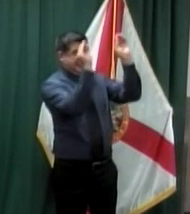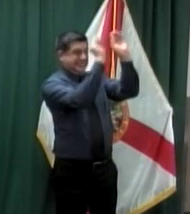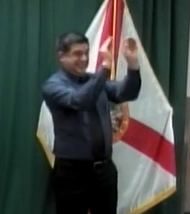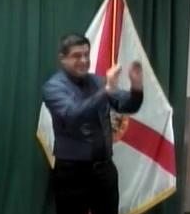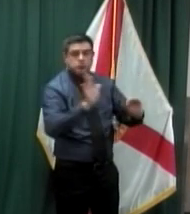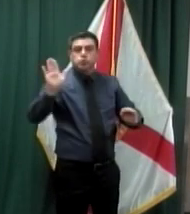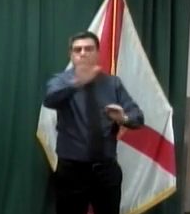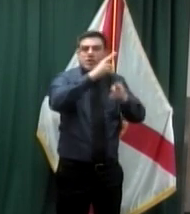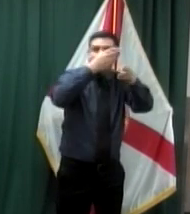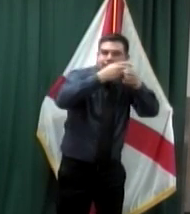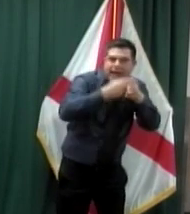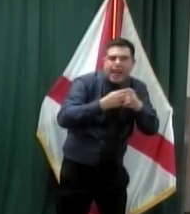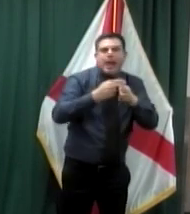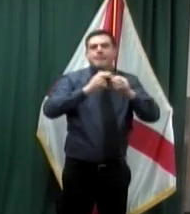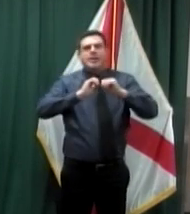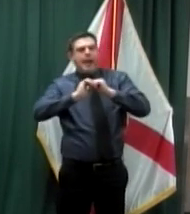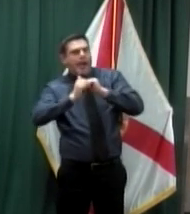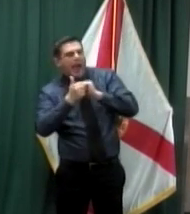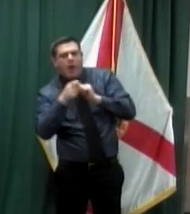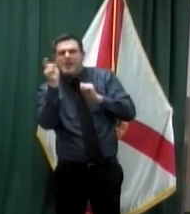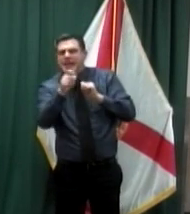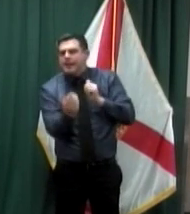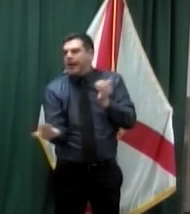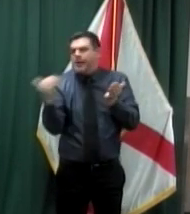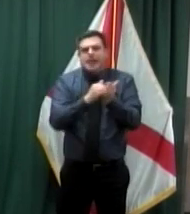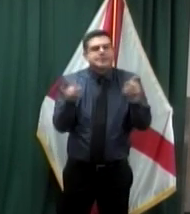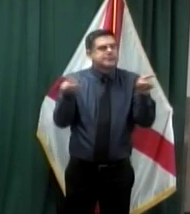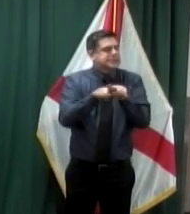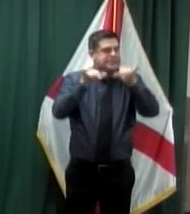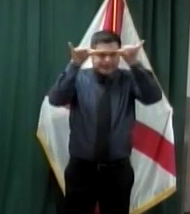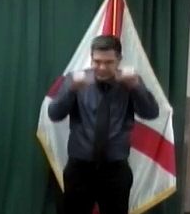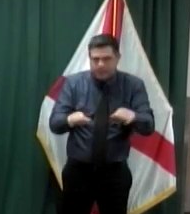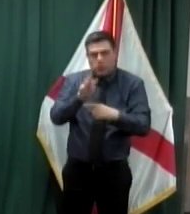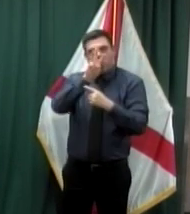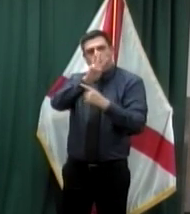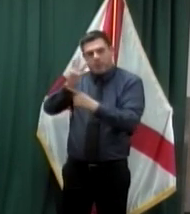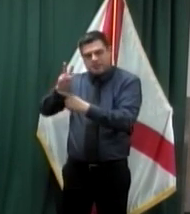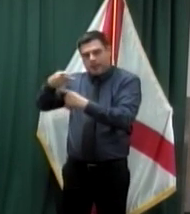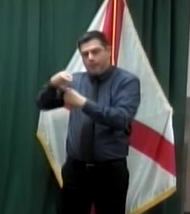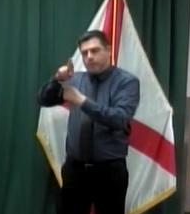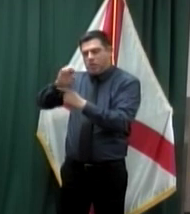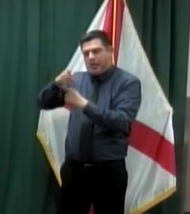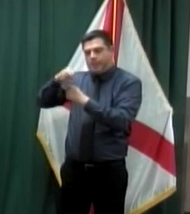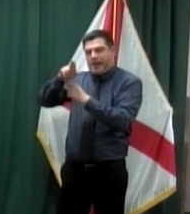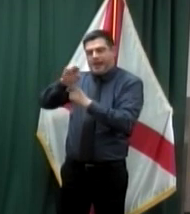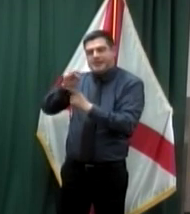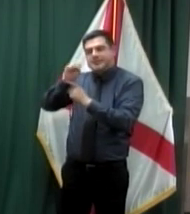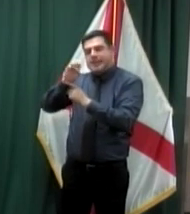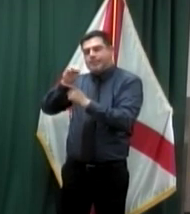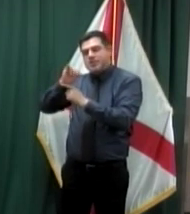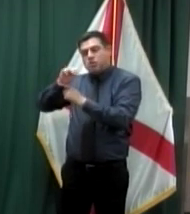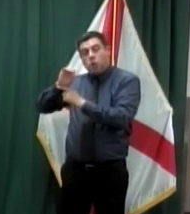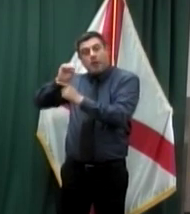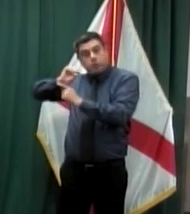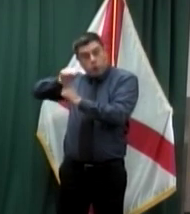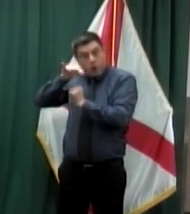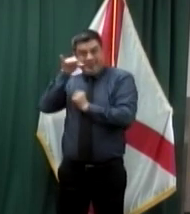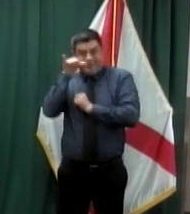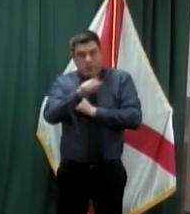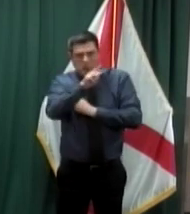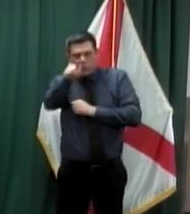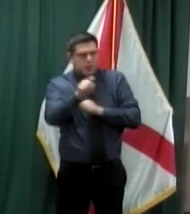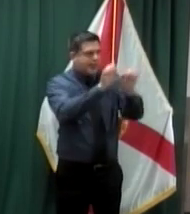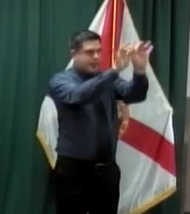to prepareseminole.org, prepareseminole.org, and there's a link right there that says special needs. You can click there and register for the